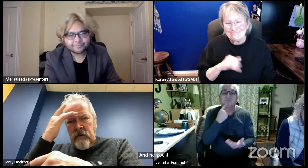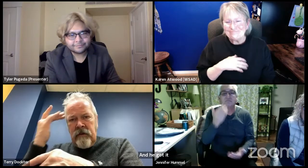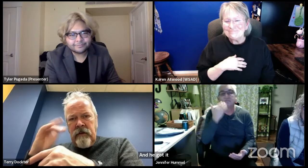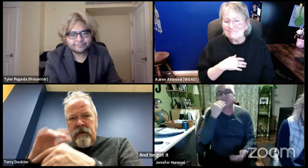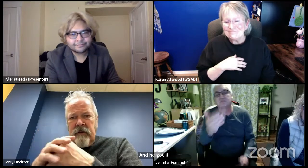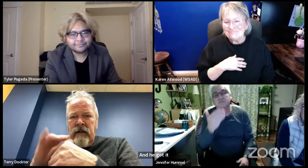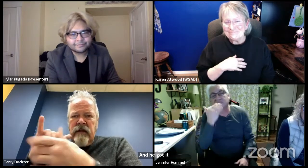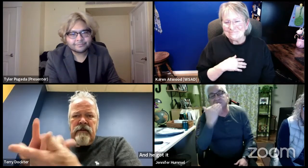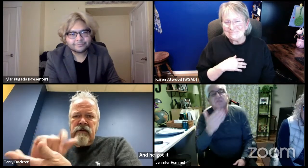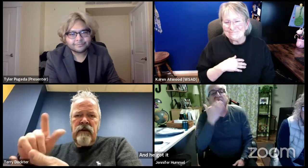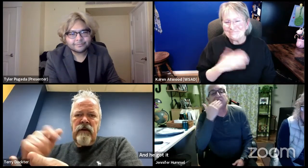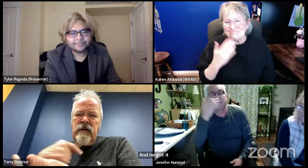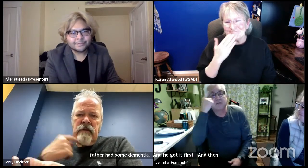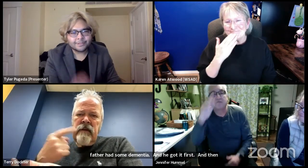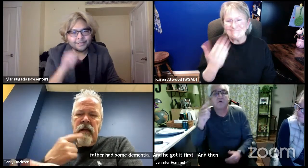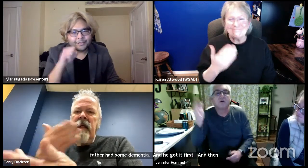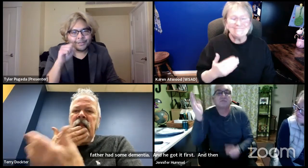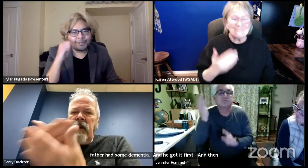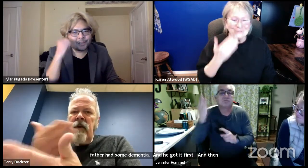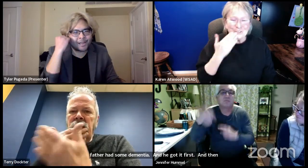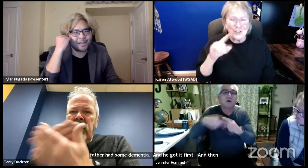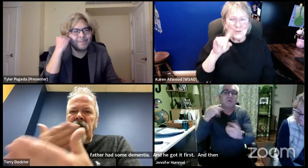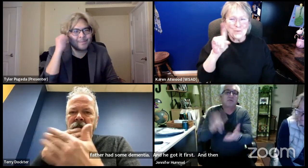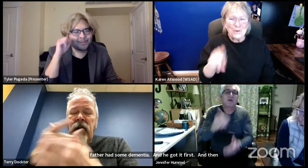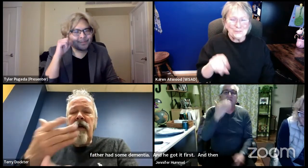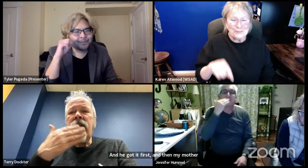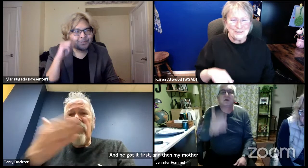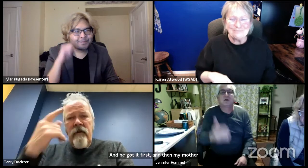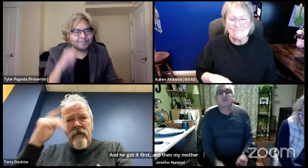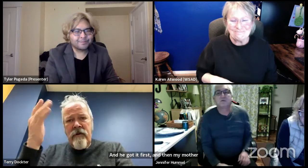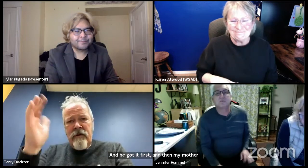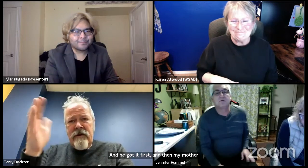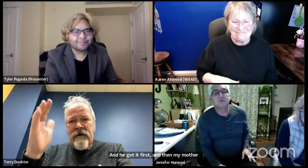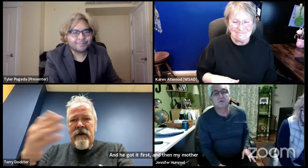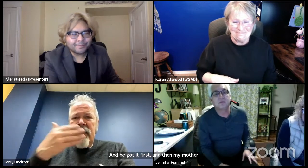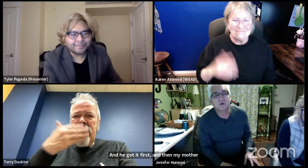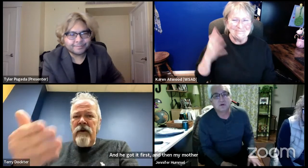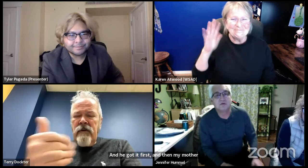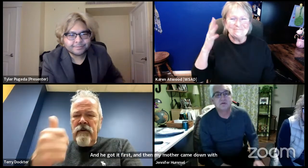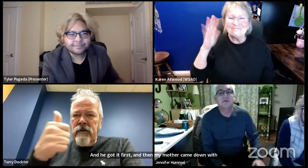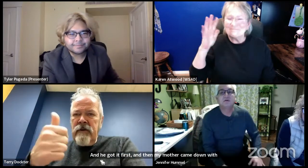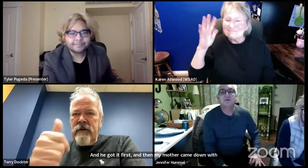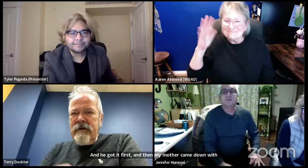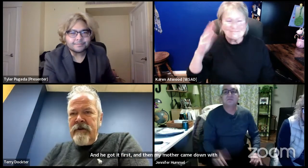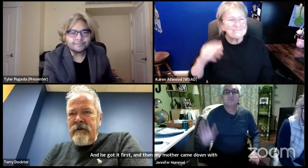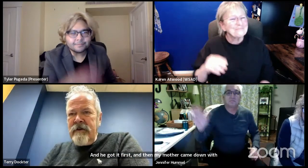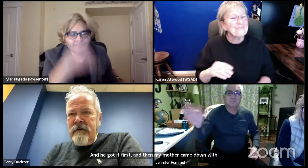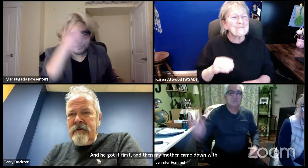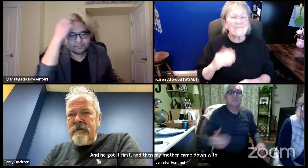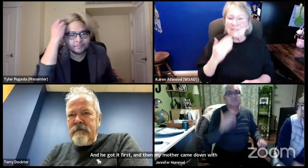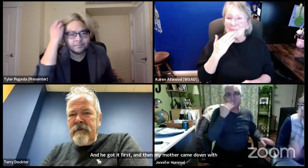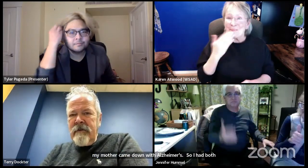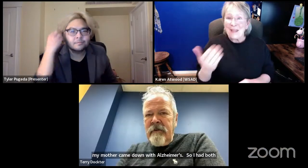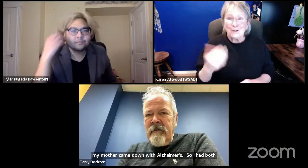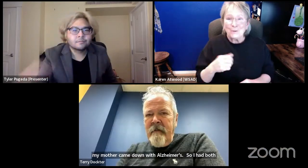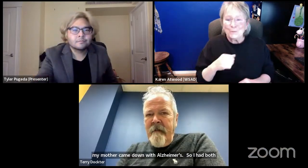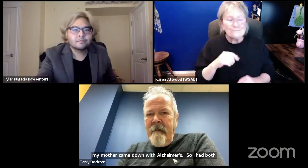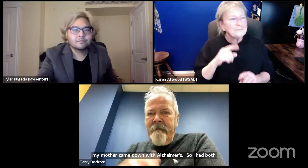herself. So anyway, I just wanted to share that with everybody. Thank you very much for the presentation. Thank you for taking my question. Have a good